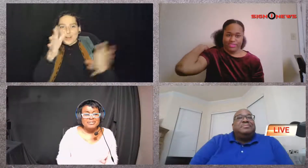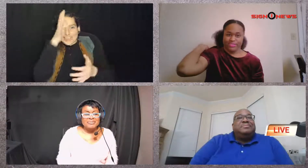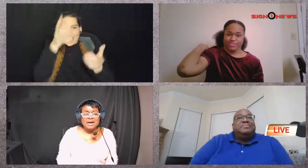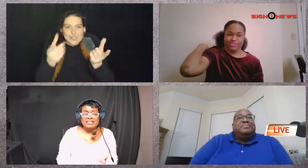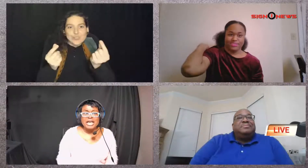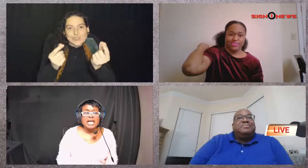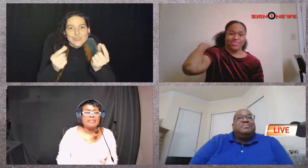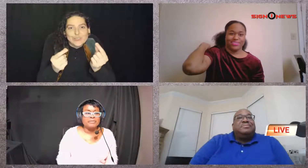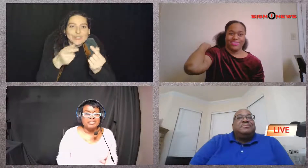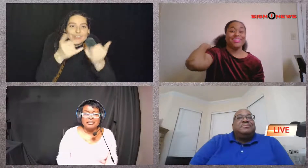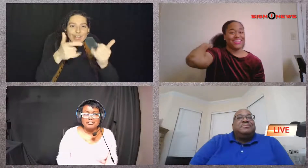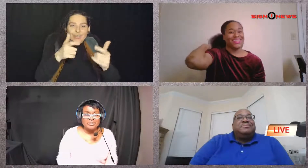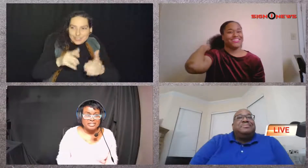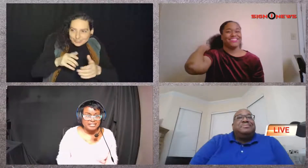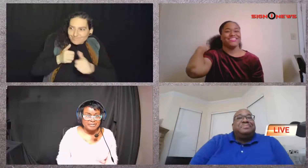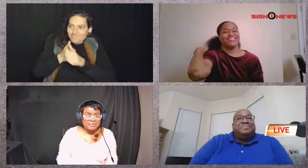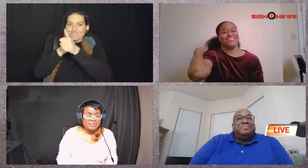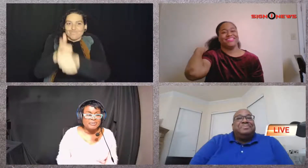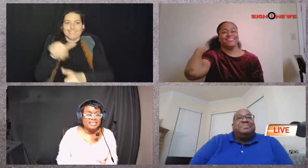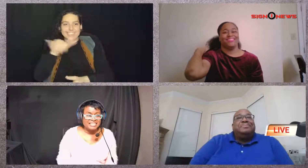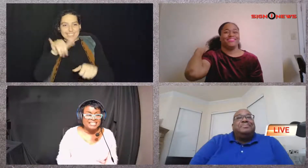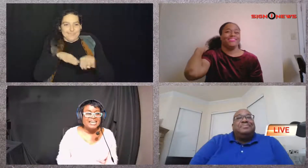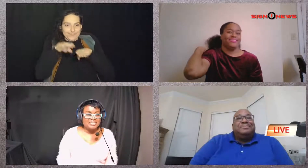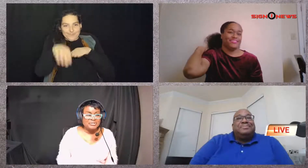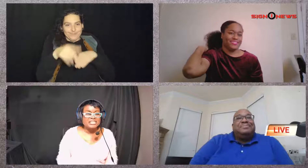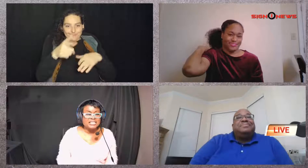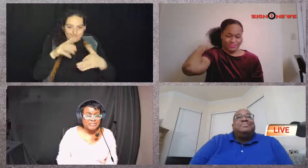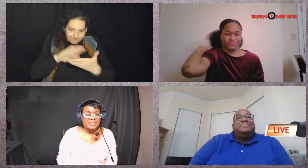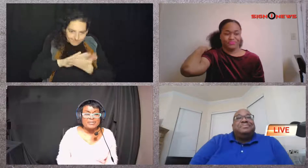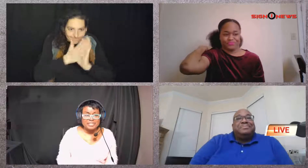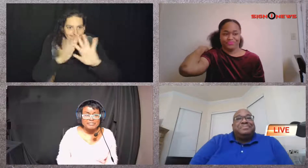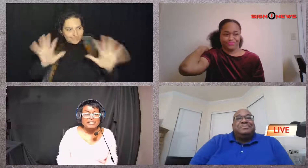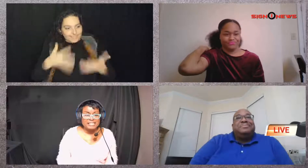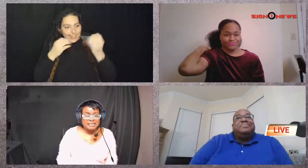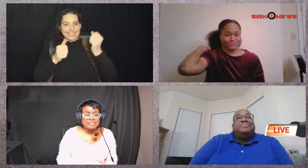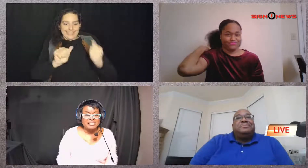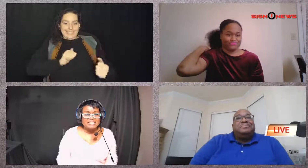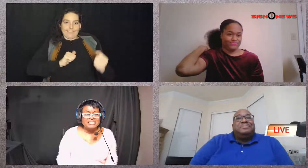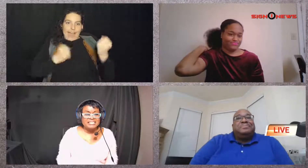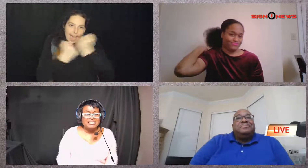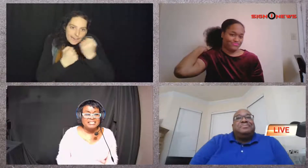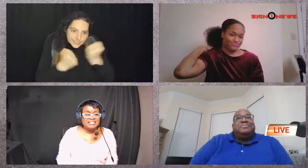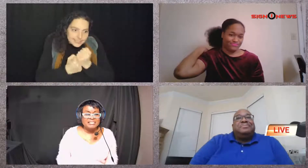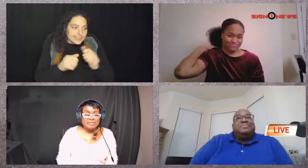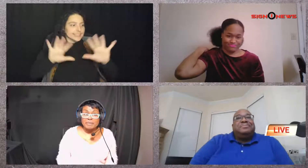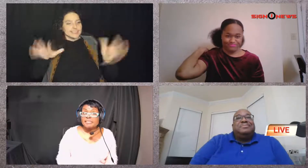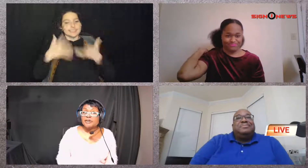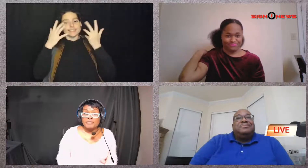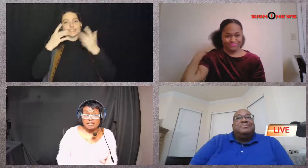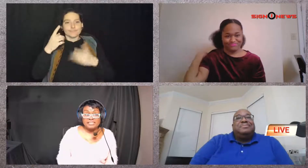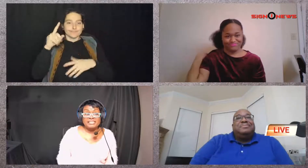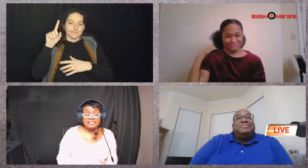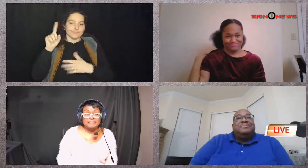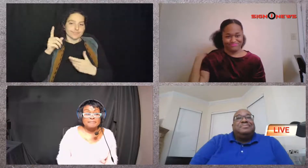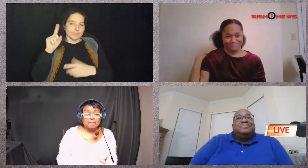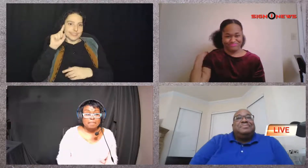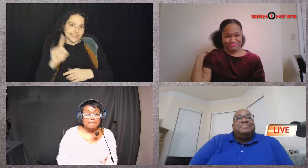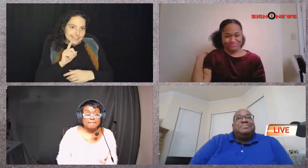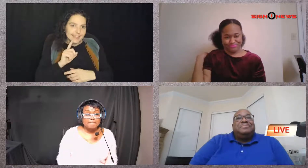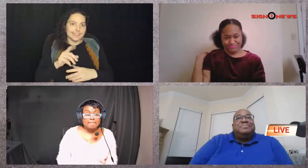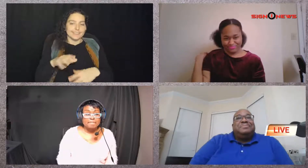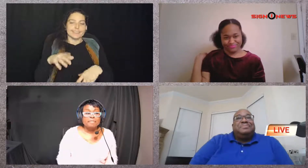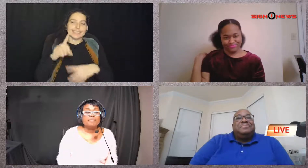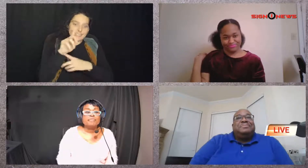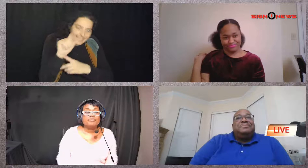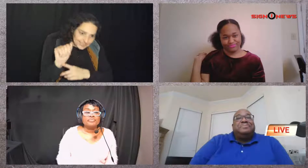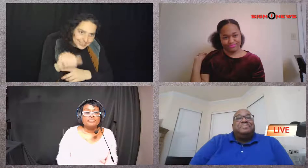And so you watched everything, Julia, that they were doing, and you just followed in his footsteps to become a self-advocate